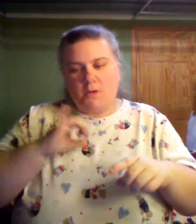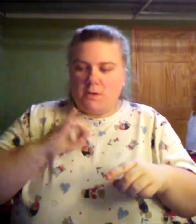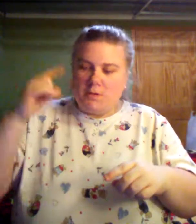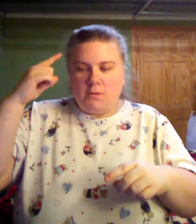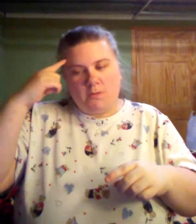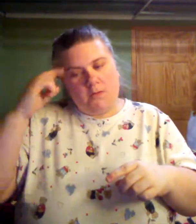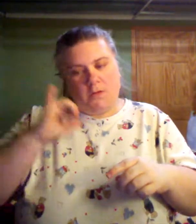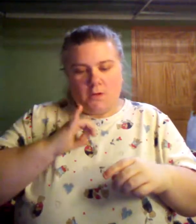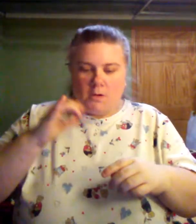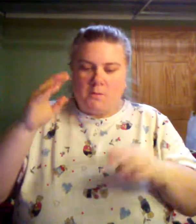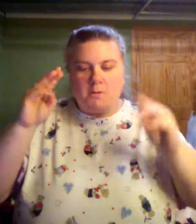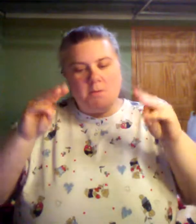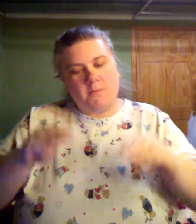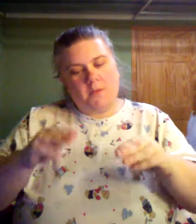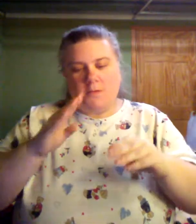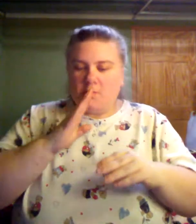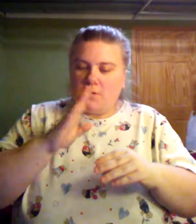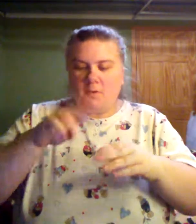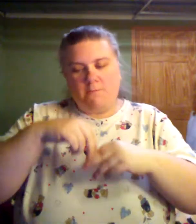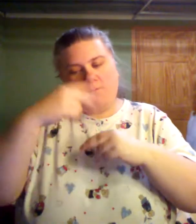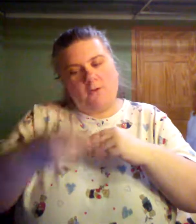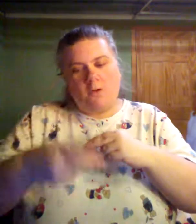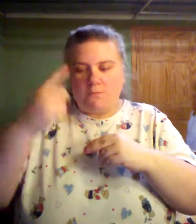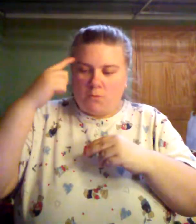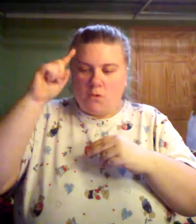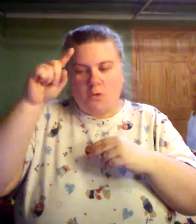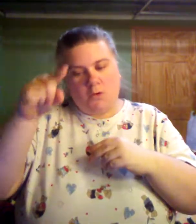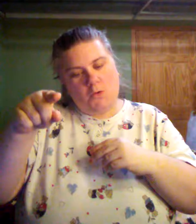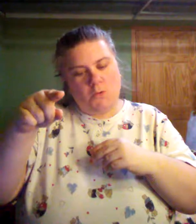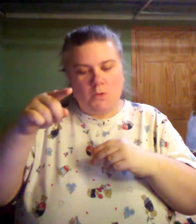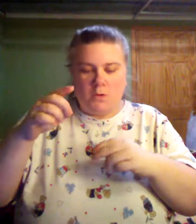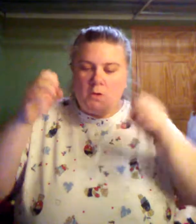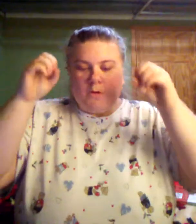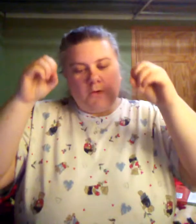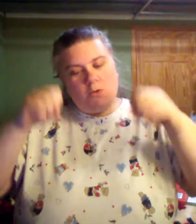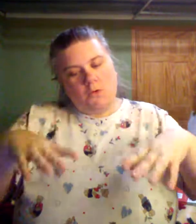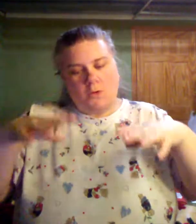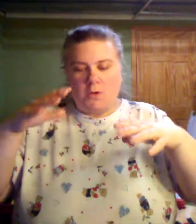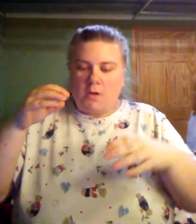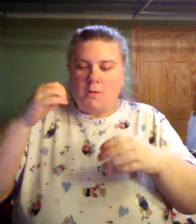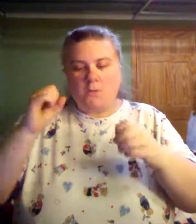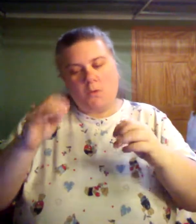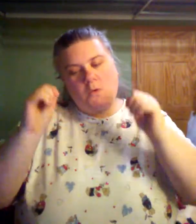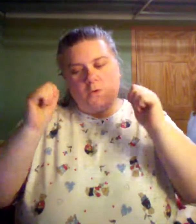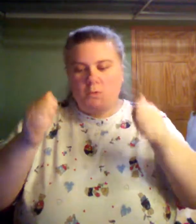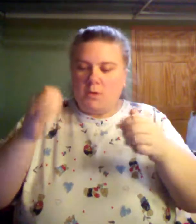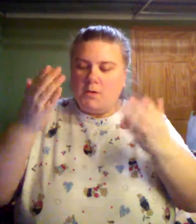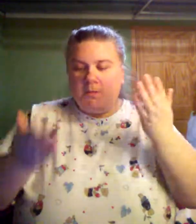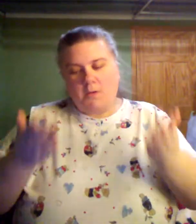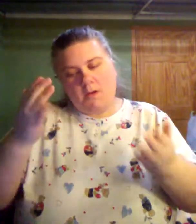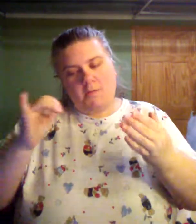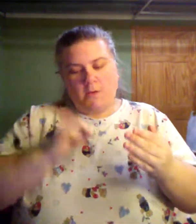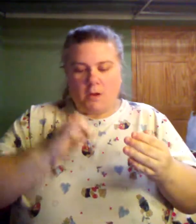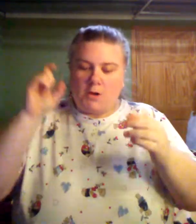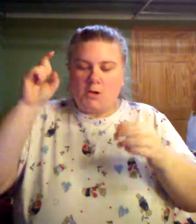but I think I may be falling for you Drop it so quickly, maybe I